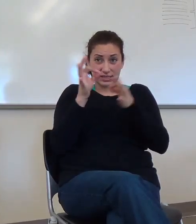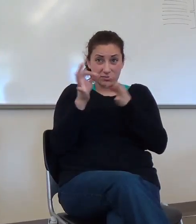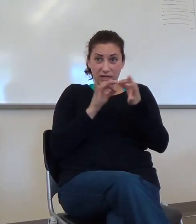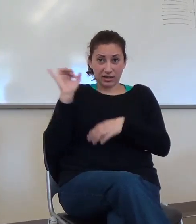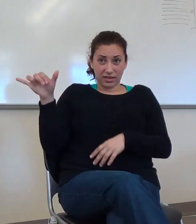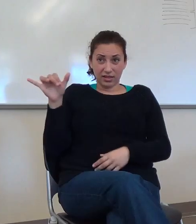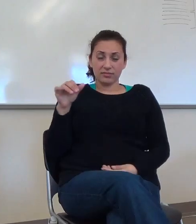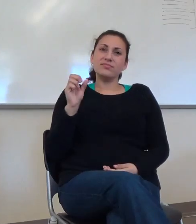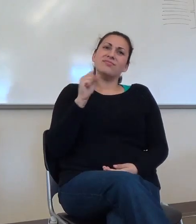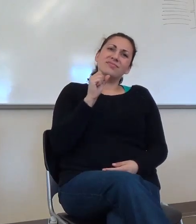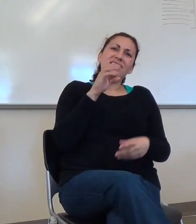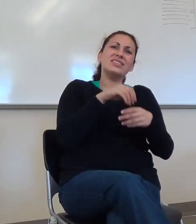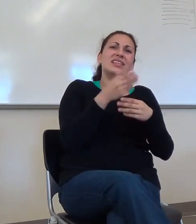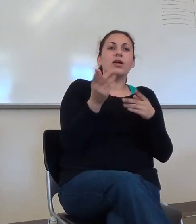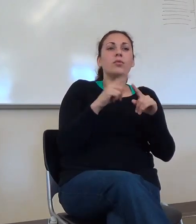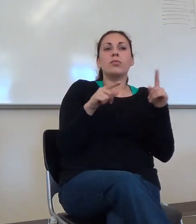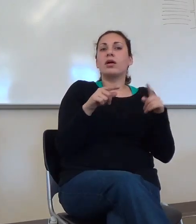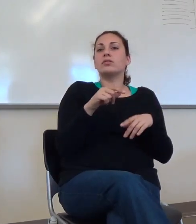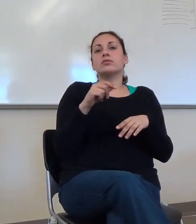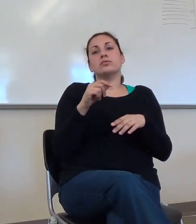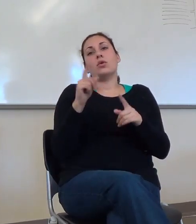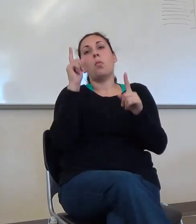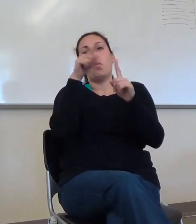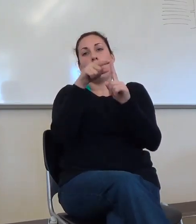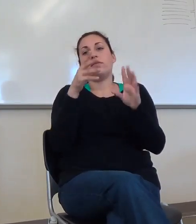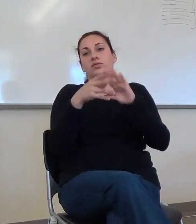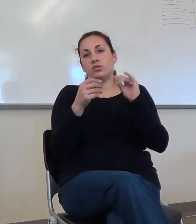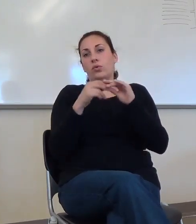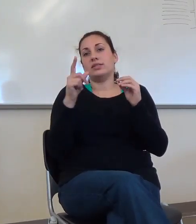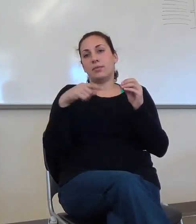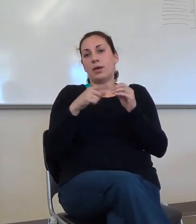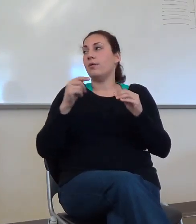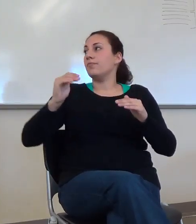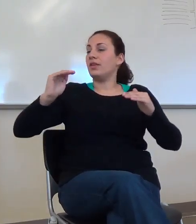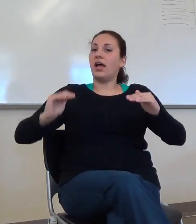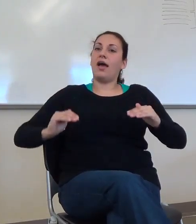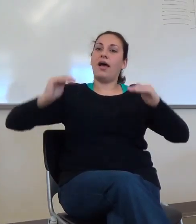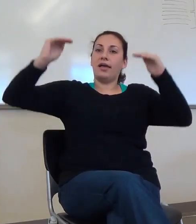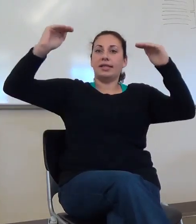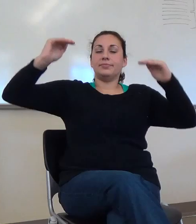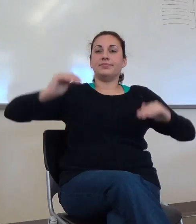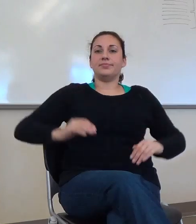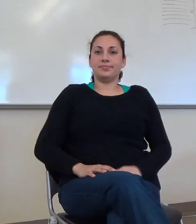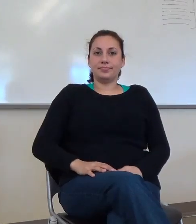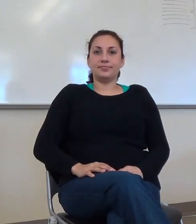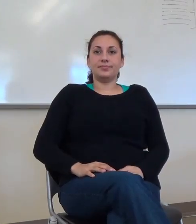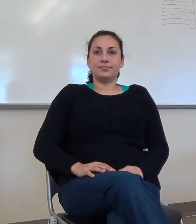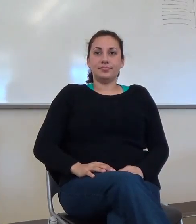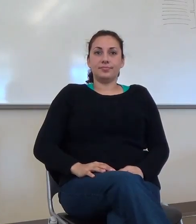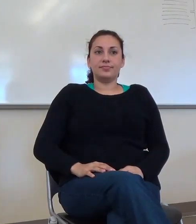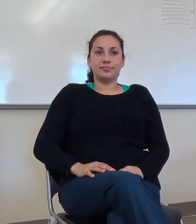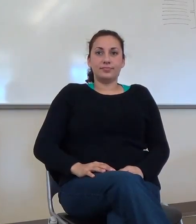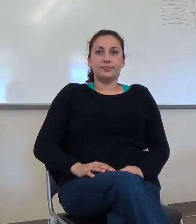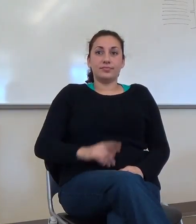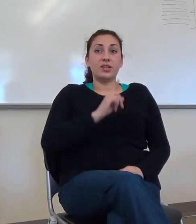in there, but that's not all. Okay, so it's basically about height changes